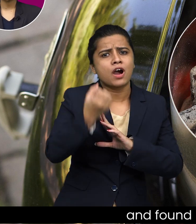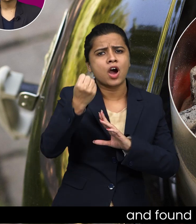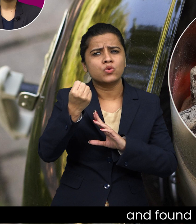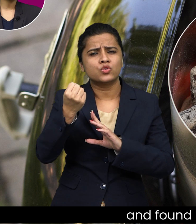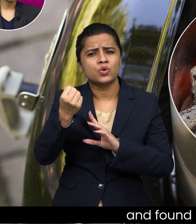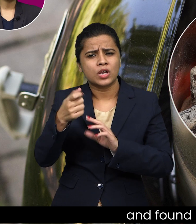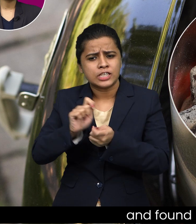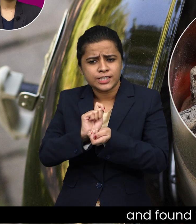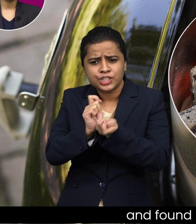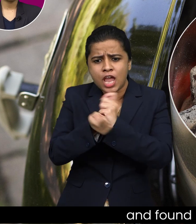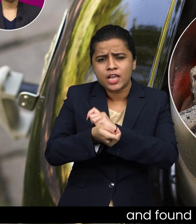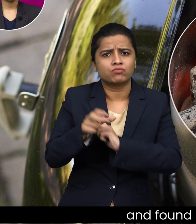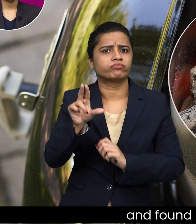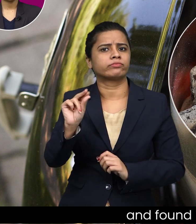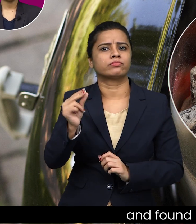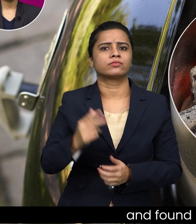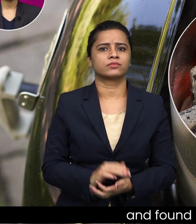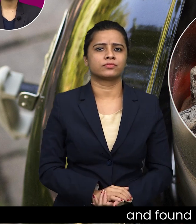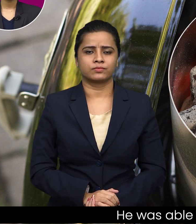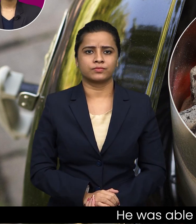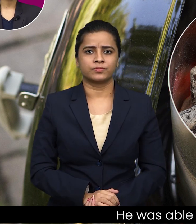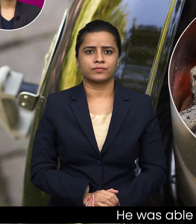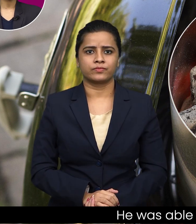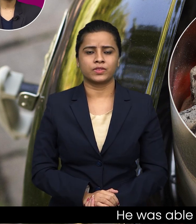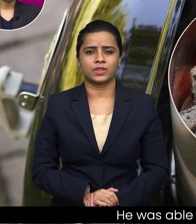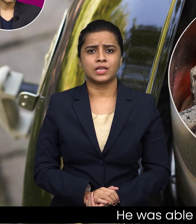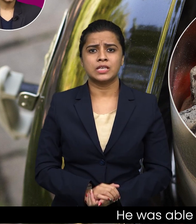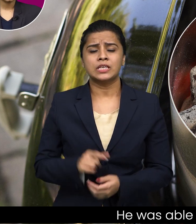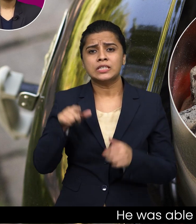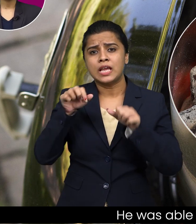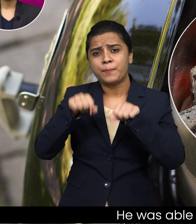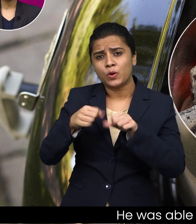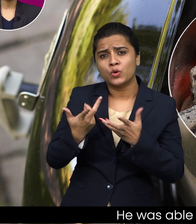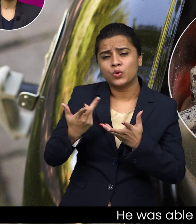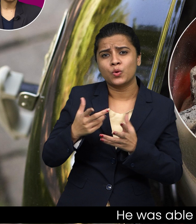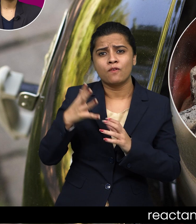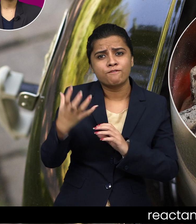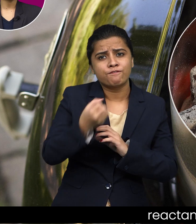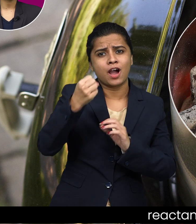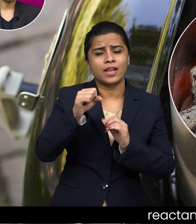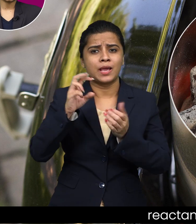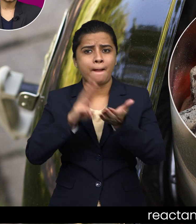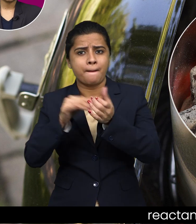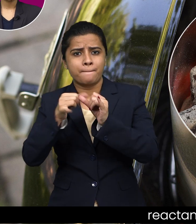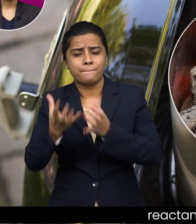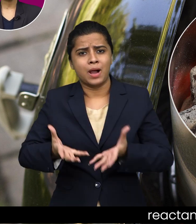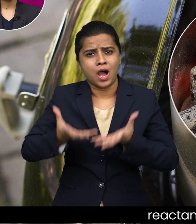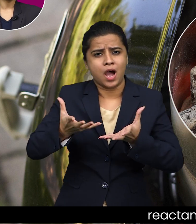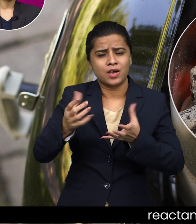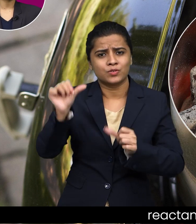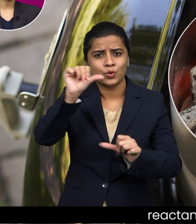no change in mass. He was able to find the masses of reactants